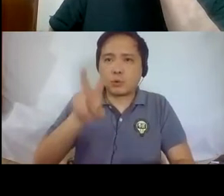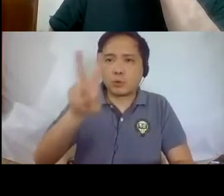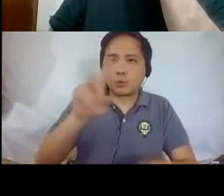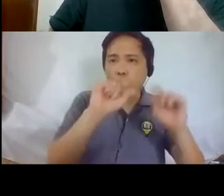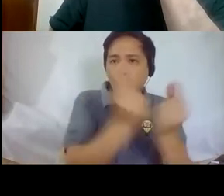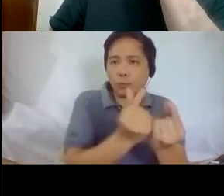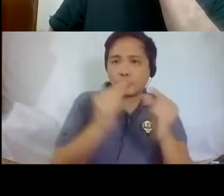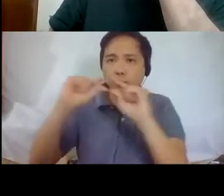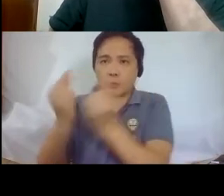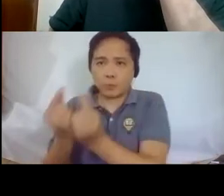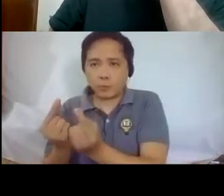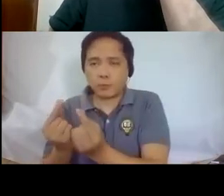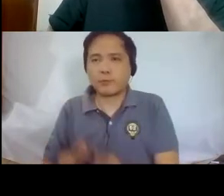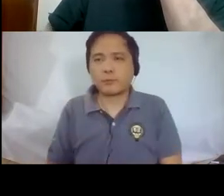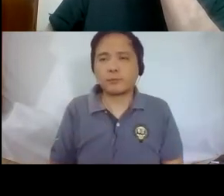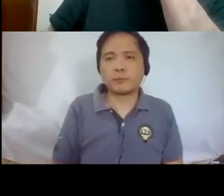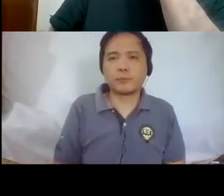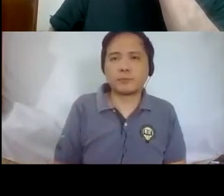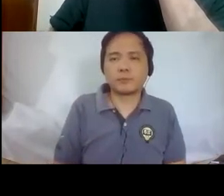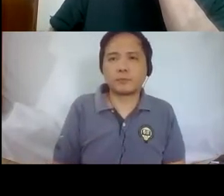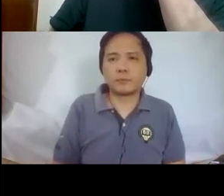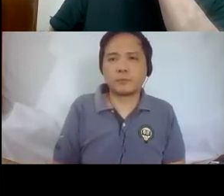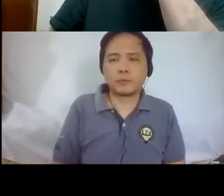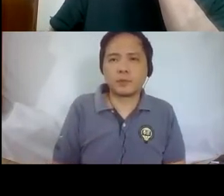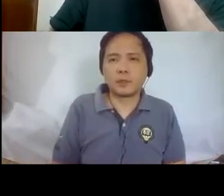one-handed signs and the two-handed signs.